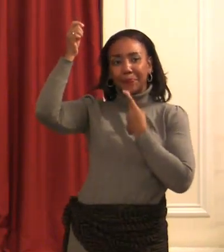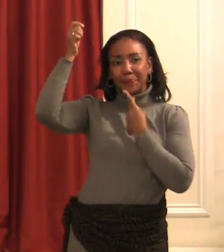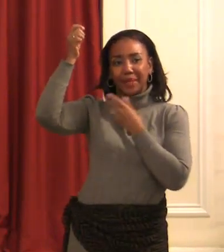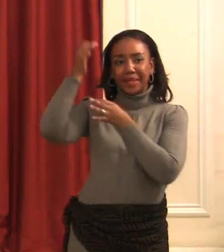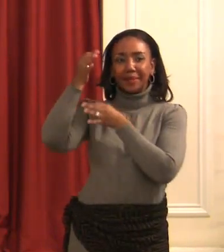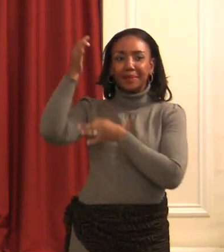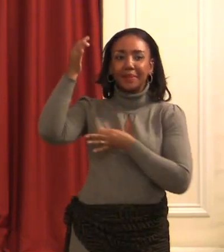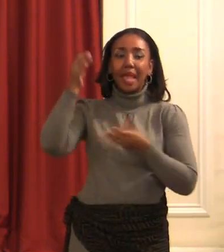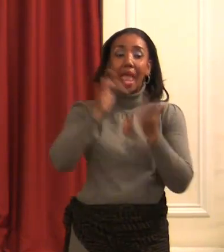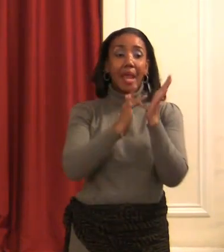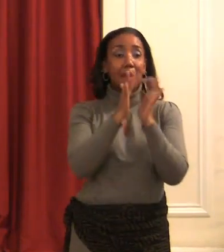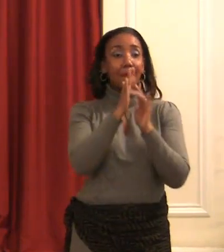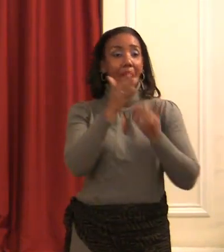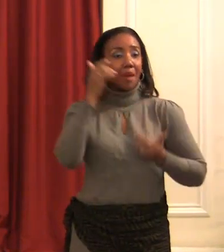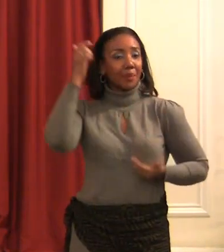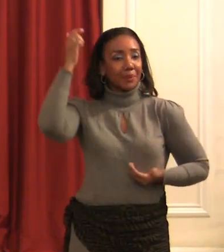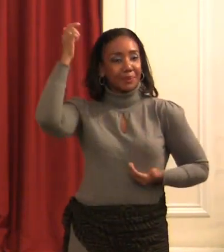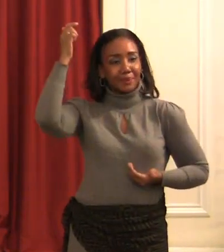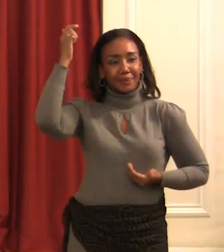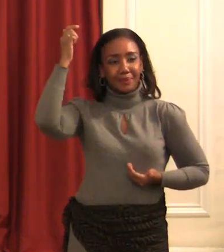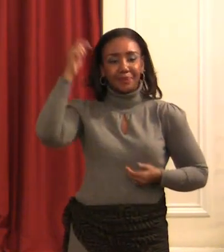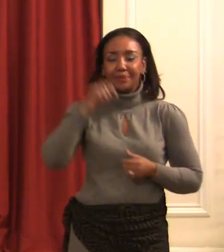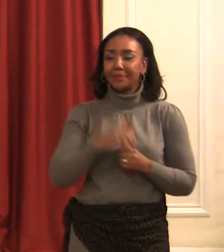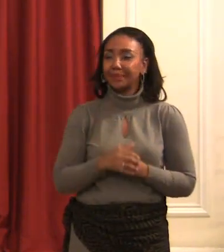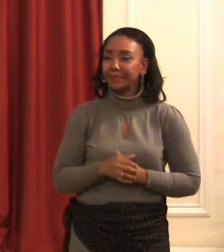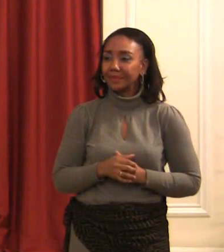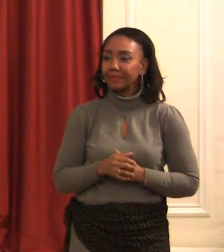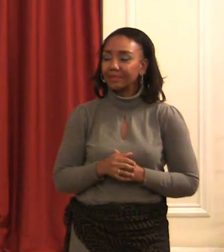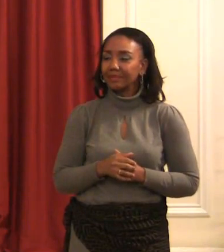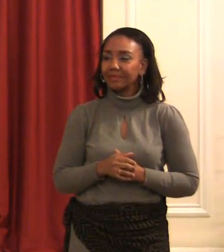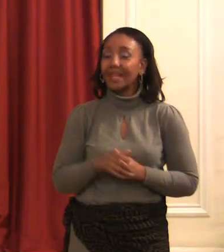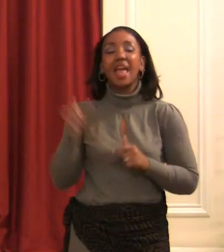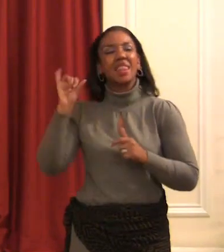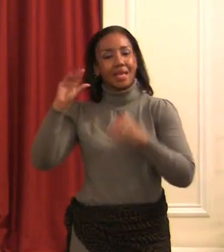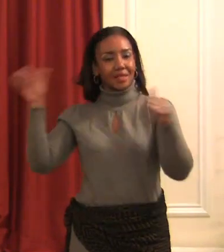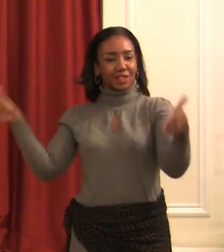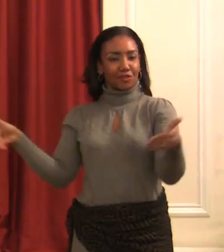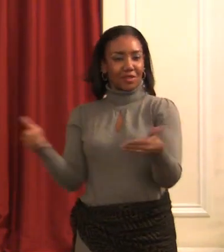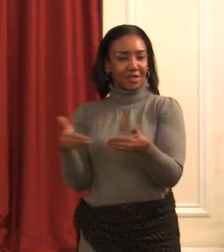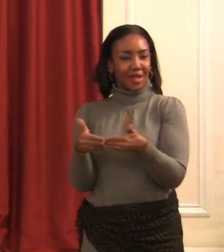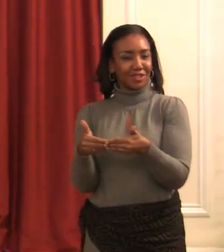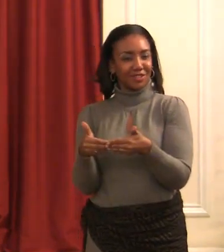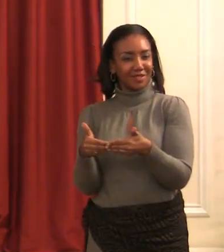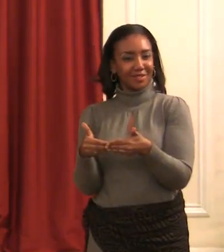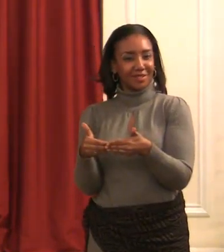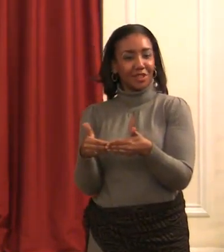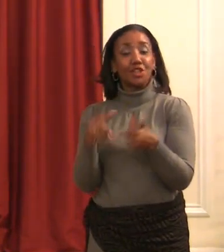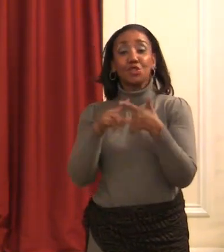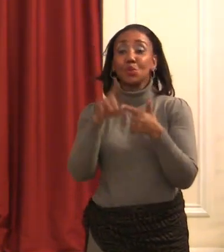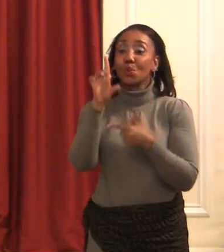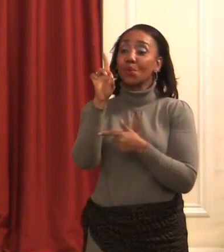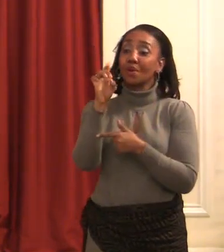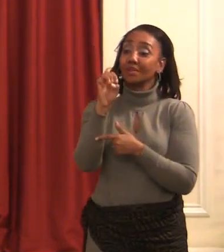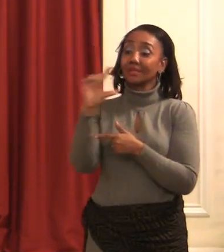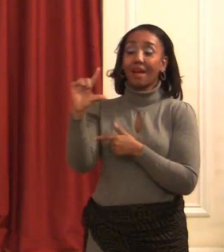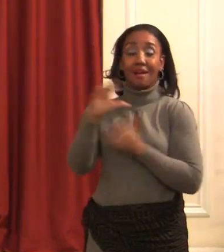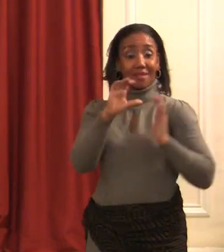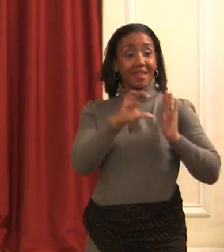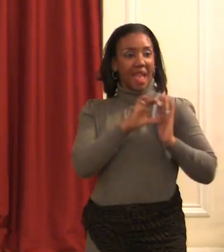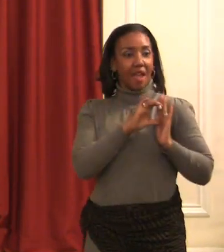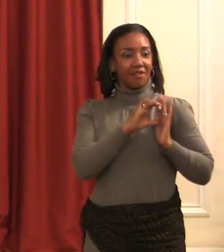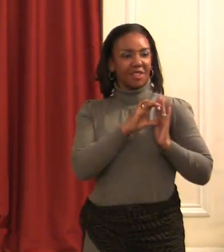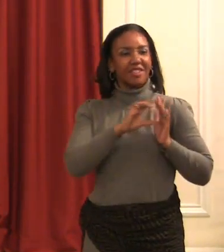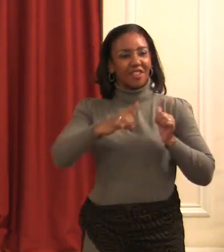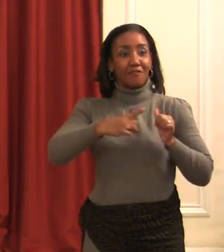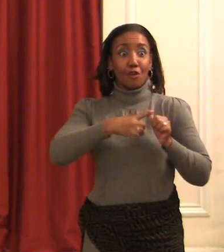hand and a Bible in the other. So that's the introduction to Doll, who was